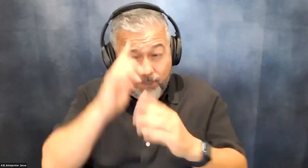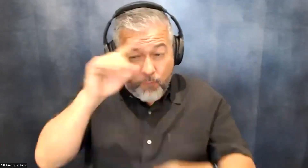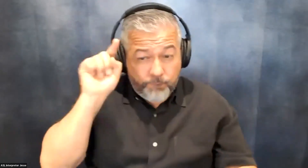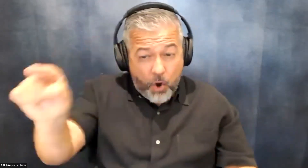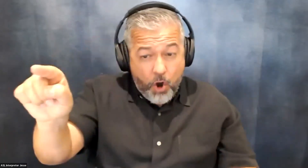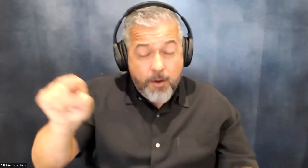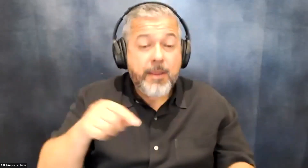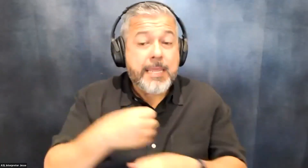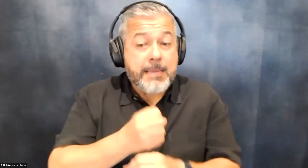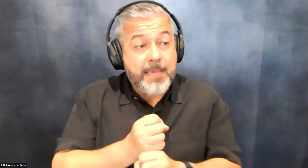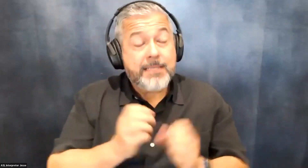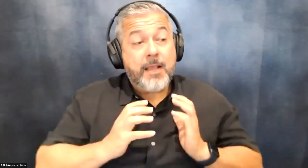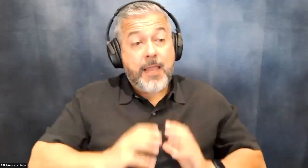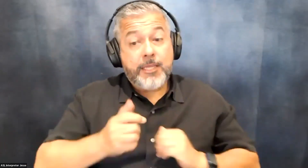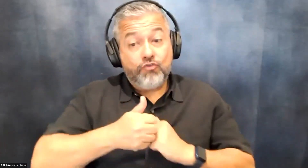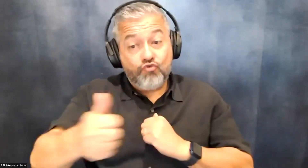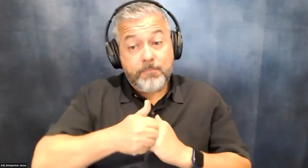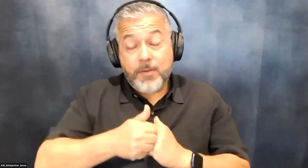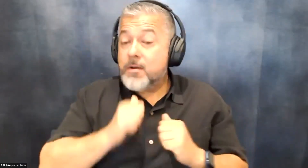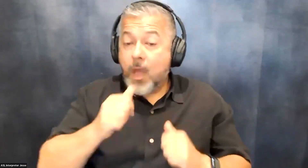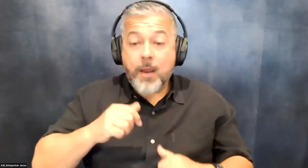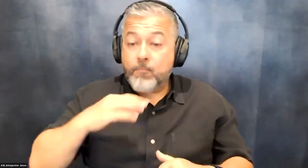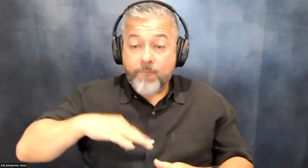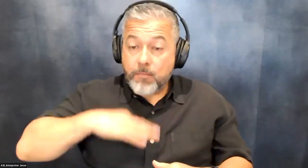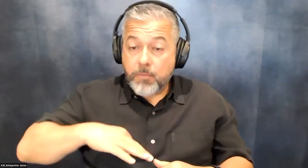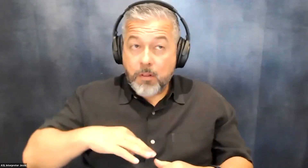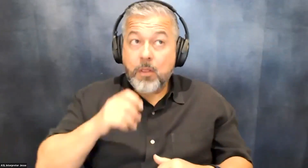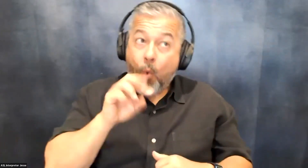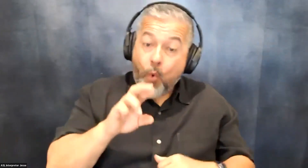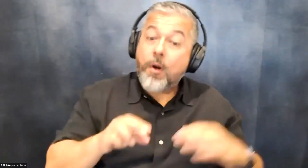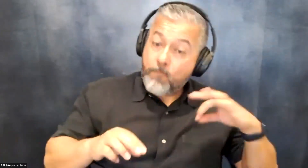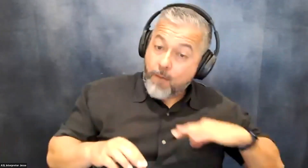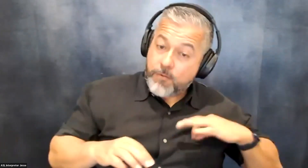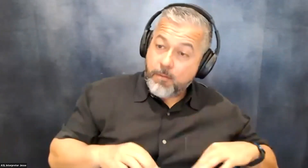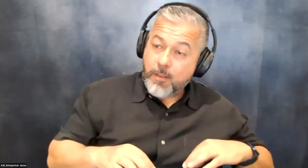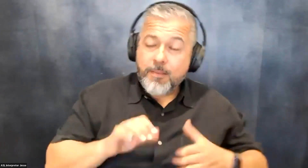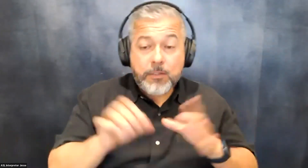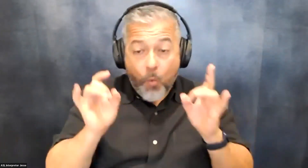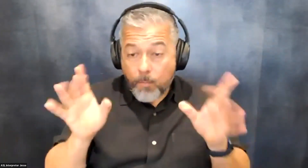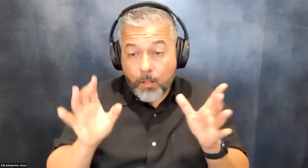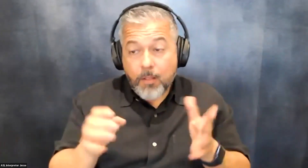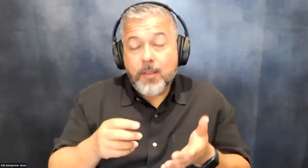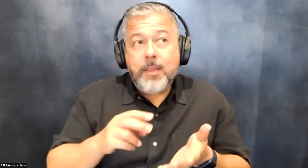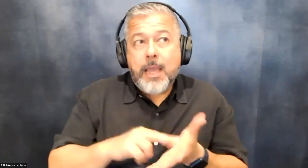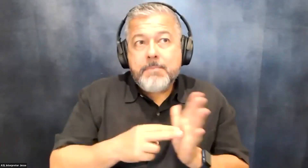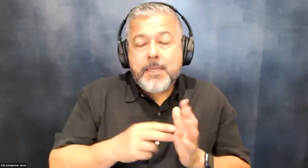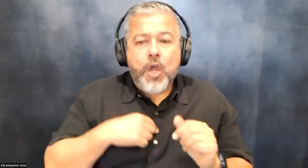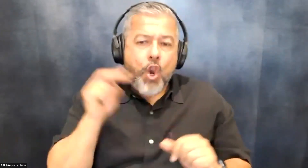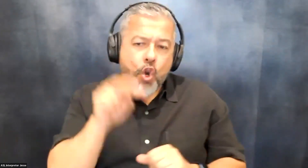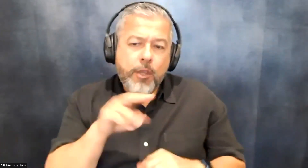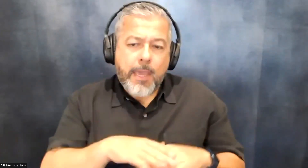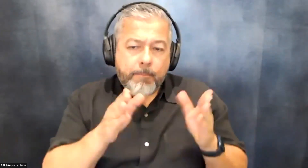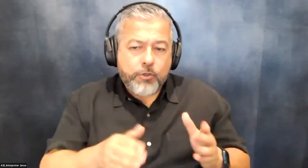creates client trips that are unprofitable and profitable, which is horrible to say. All I'm trying to say is you could look by somebody's